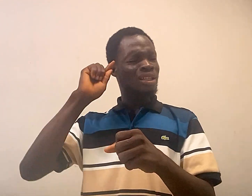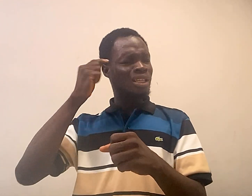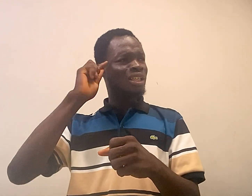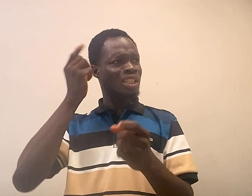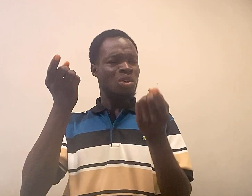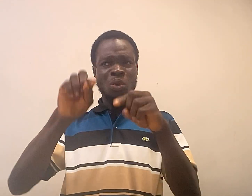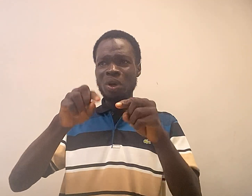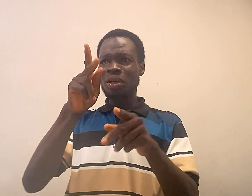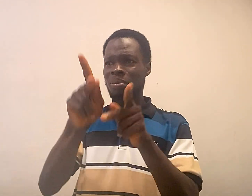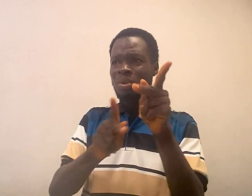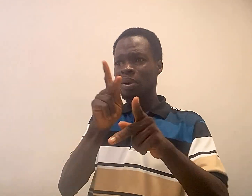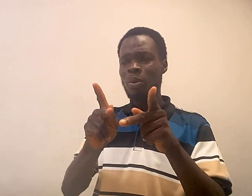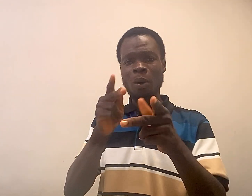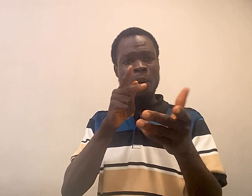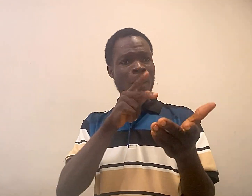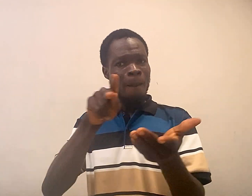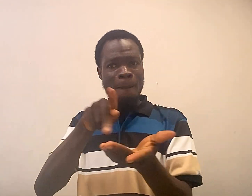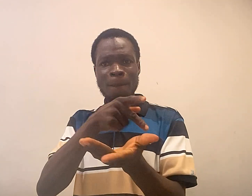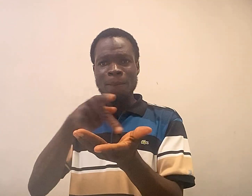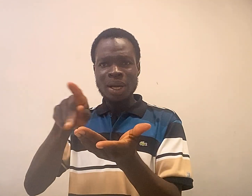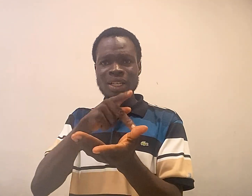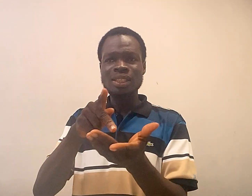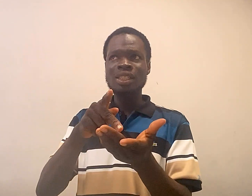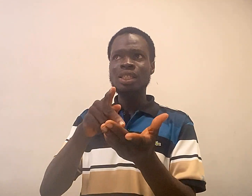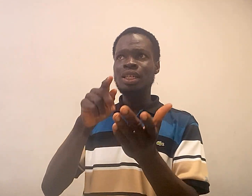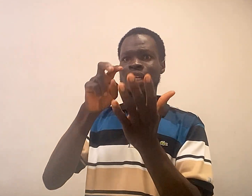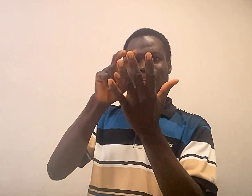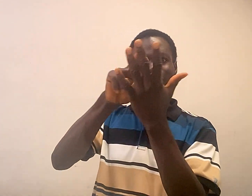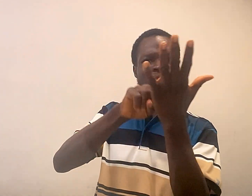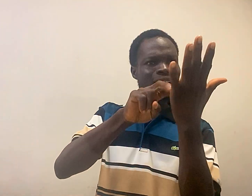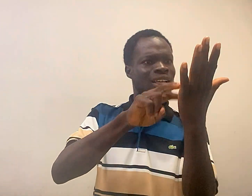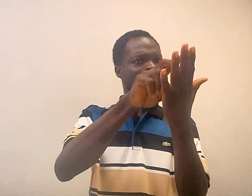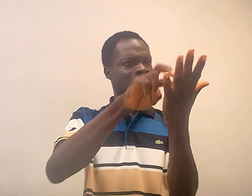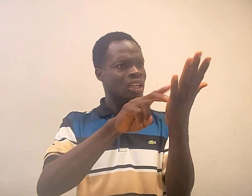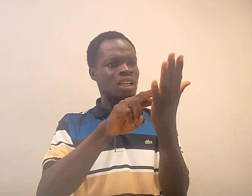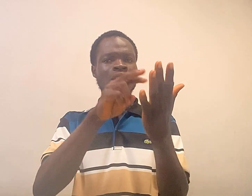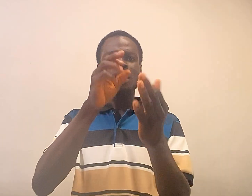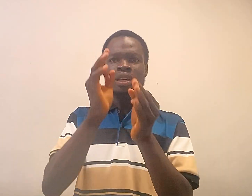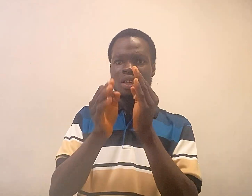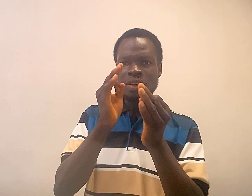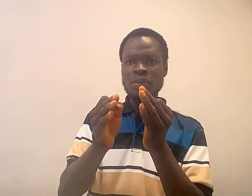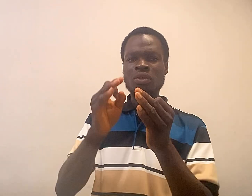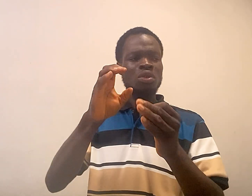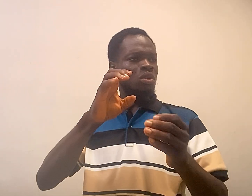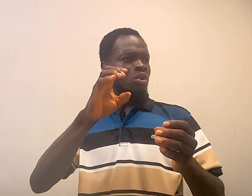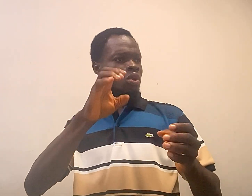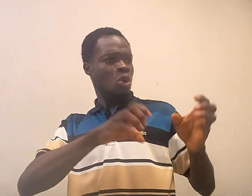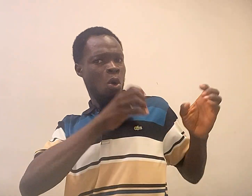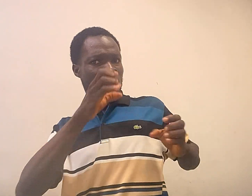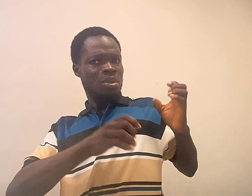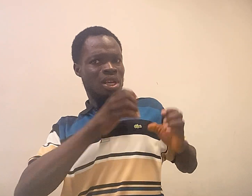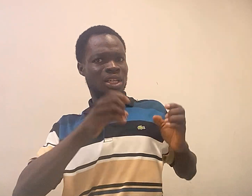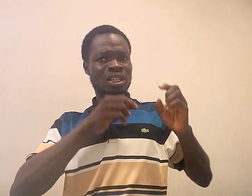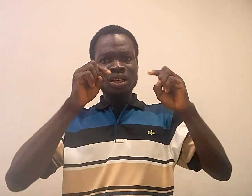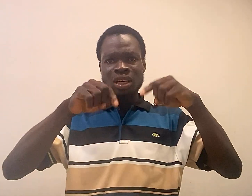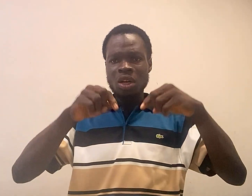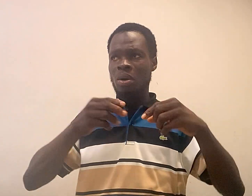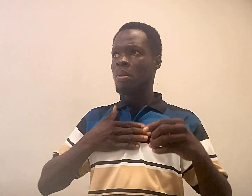calculating while they were complaining. And now they speak my name with fear,